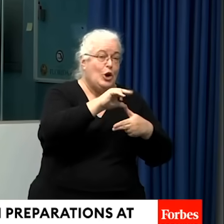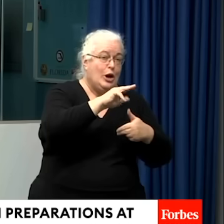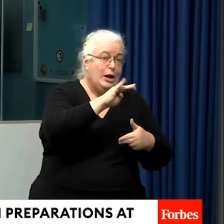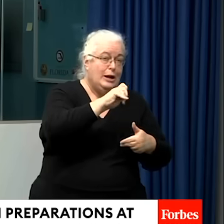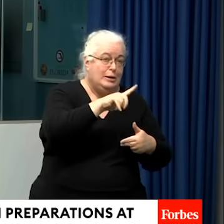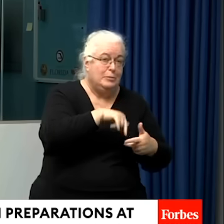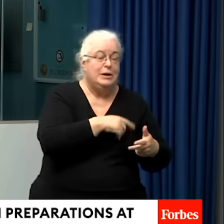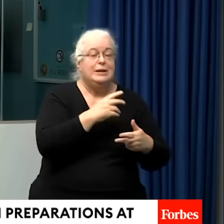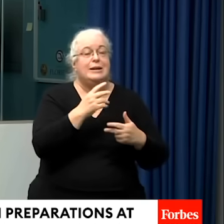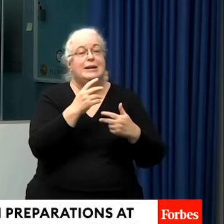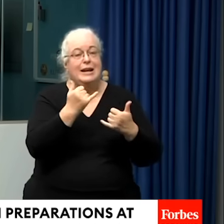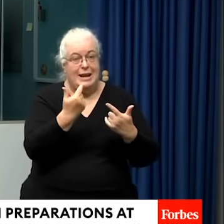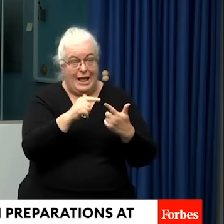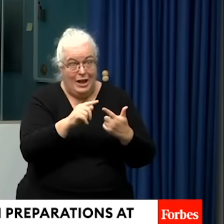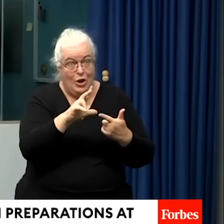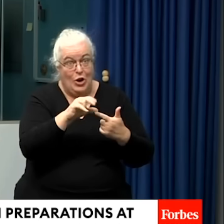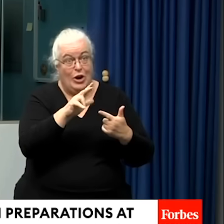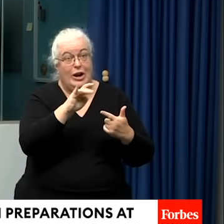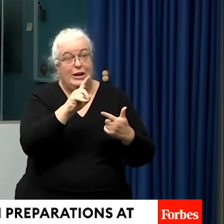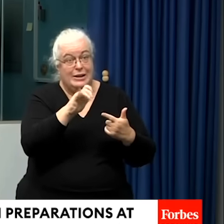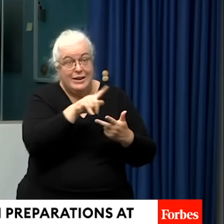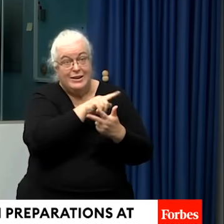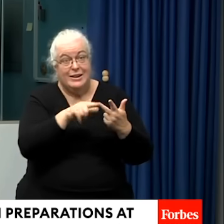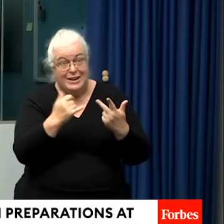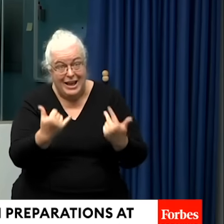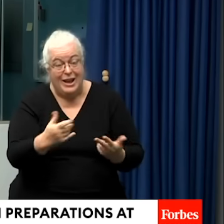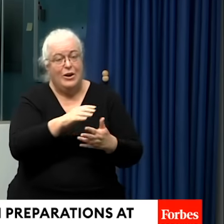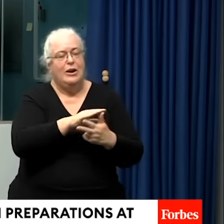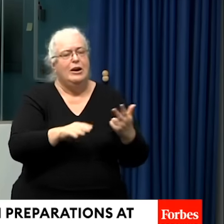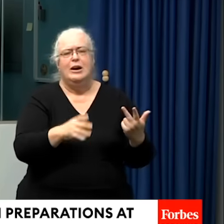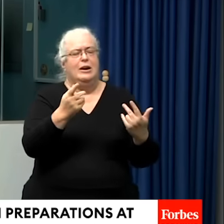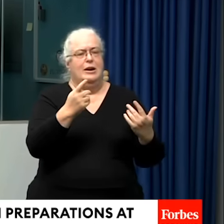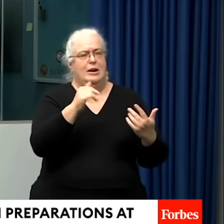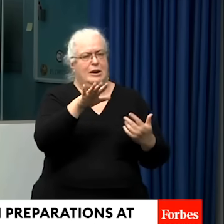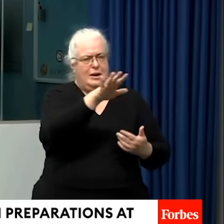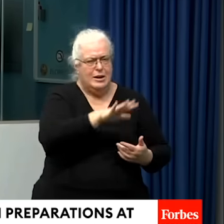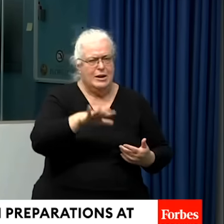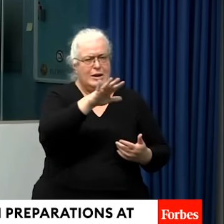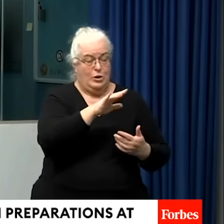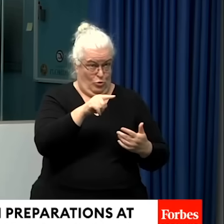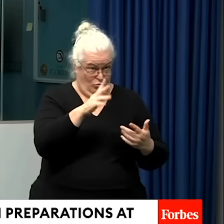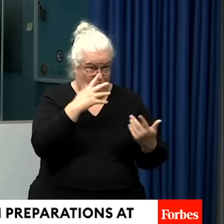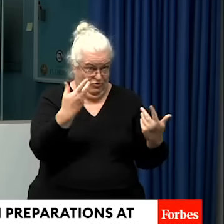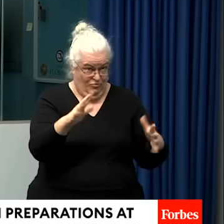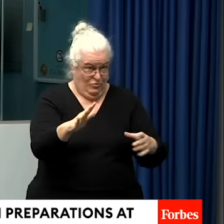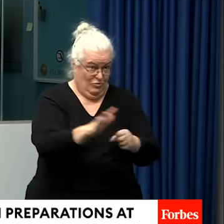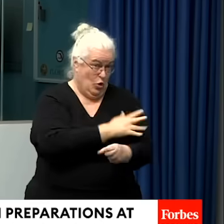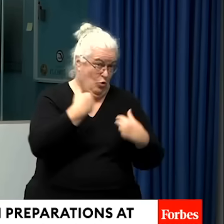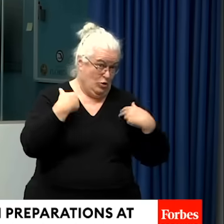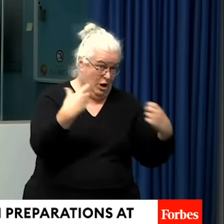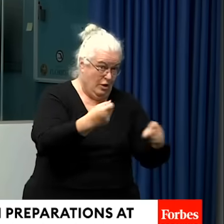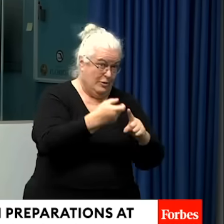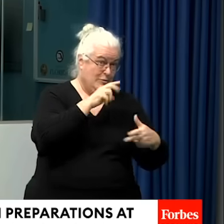left acres flattened. I mean, how far along would this area in the recovery from that storm when these storms